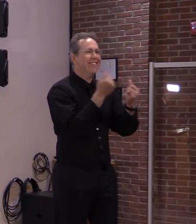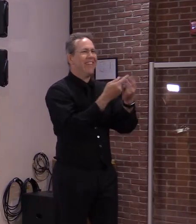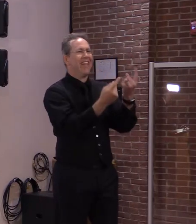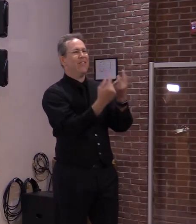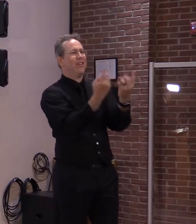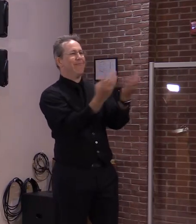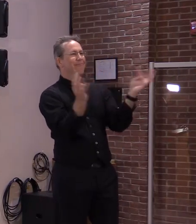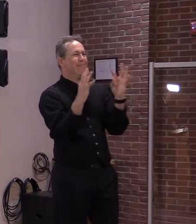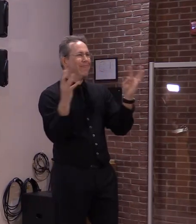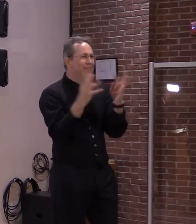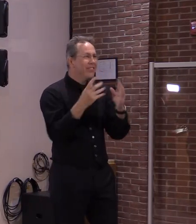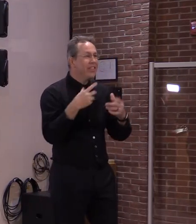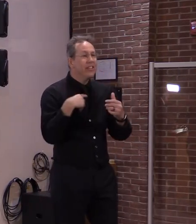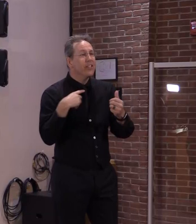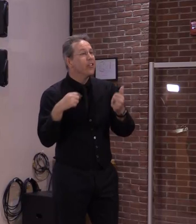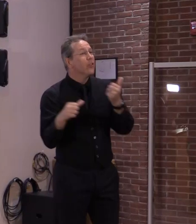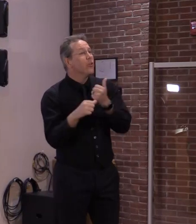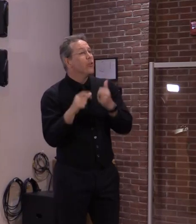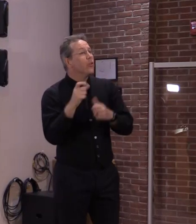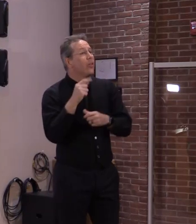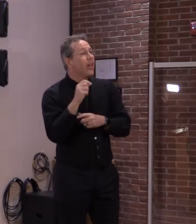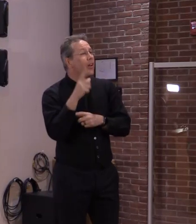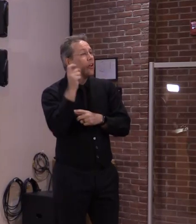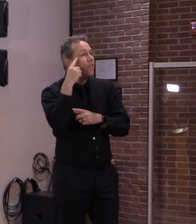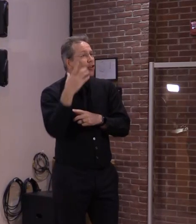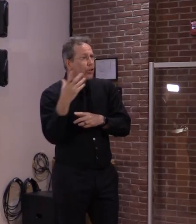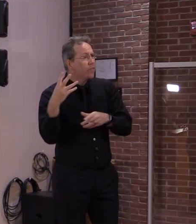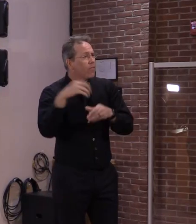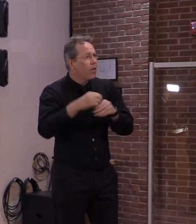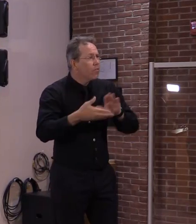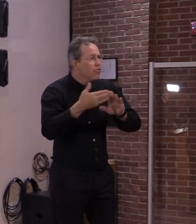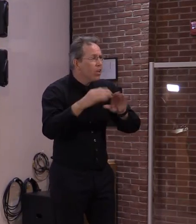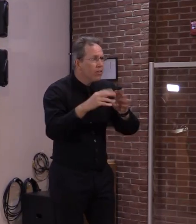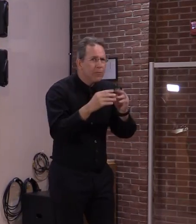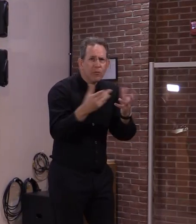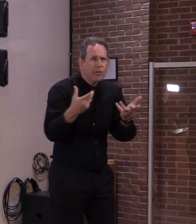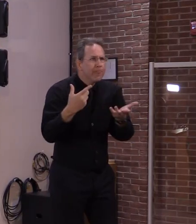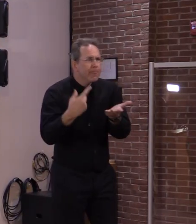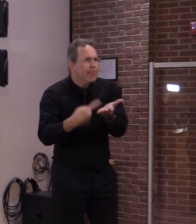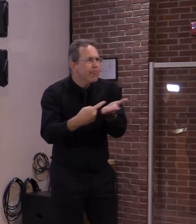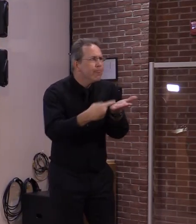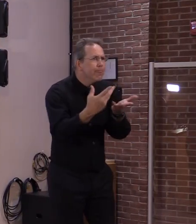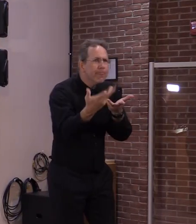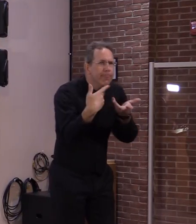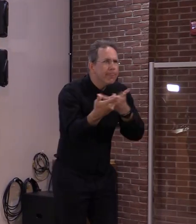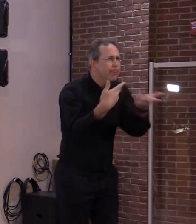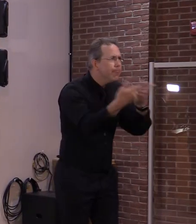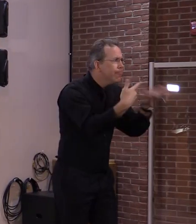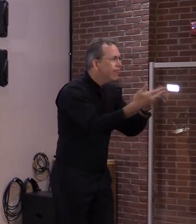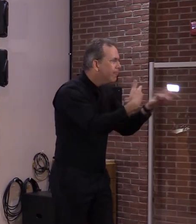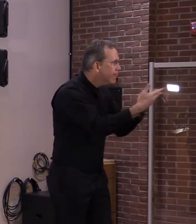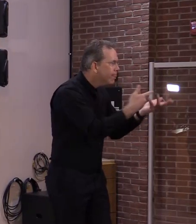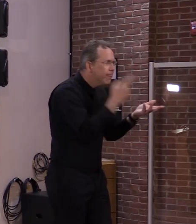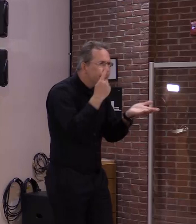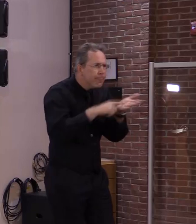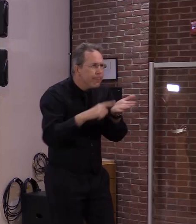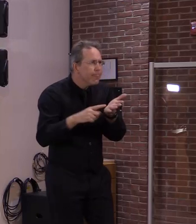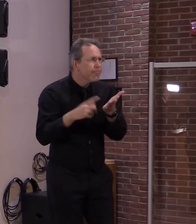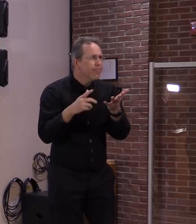So it just came up in one of those conversations and we decided to explore it and came up